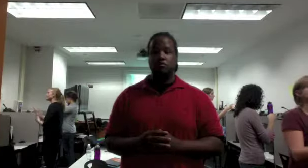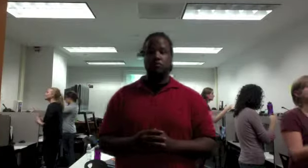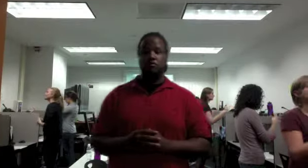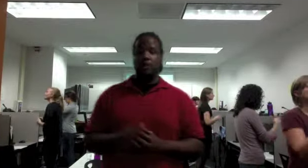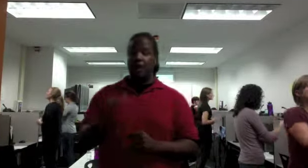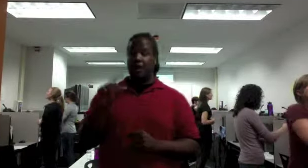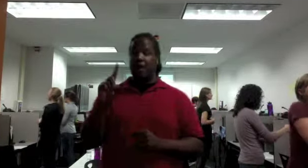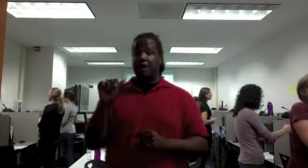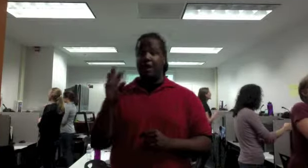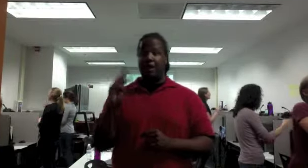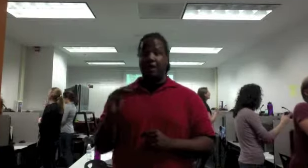Adam?